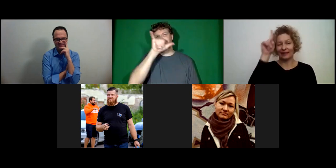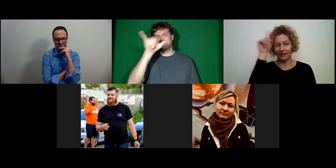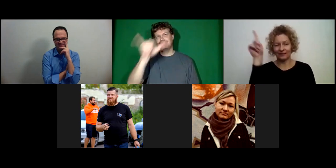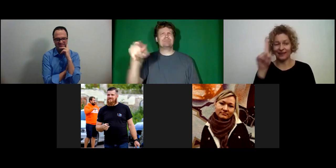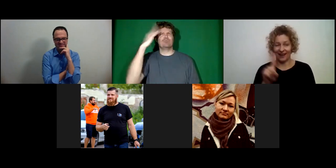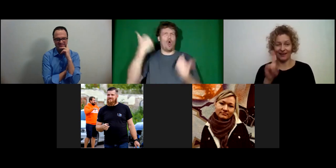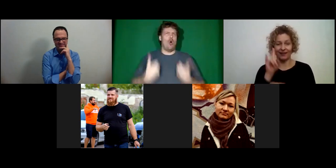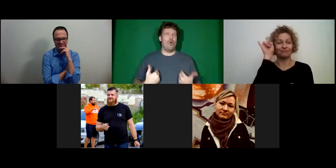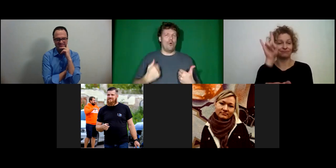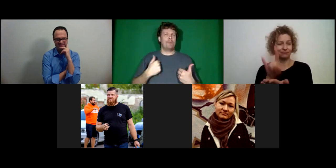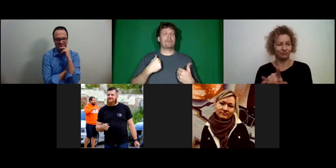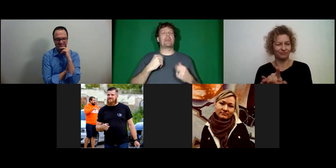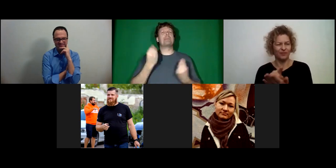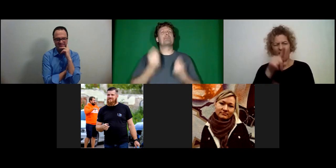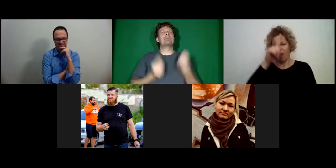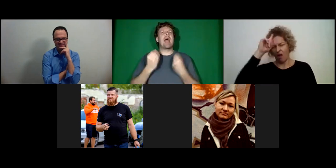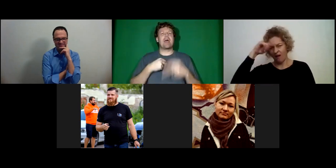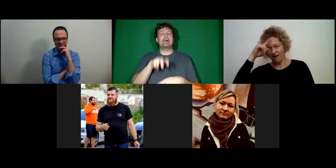me. I even went to Israel,